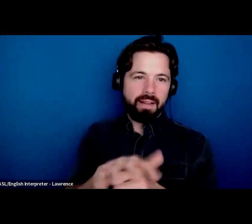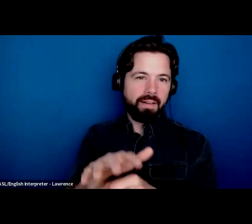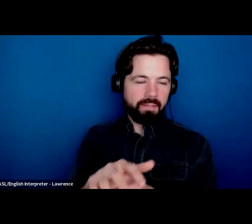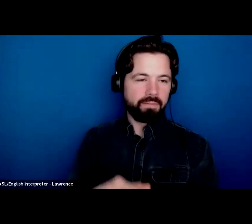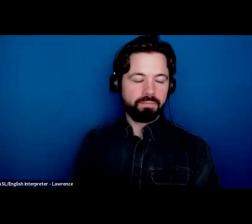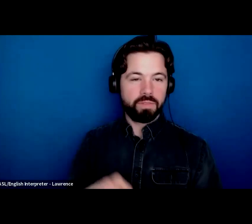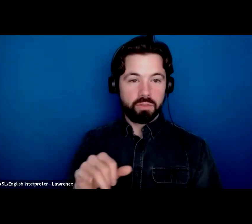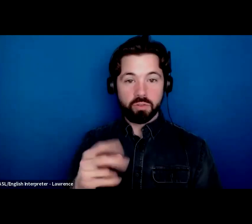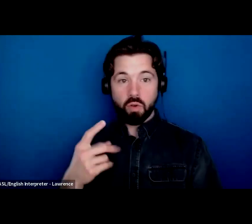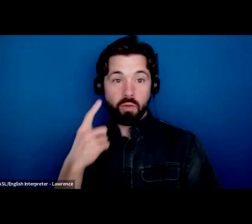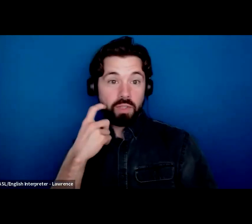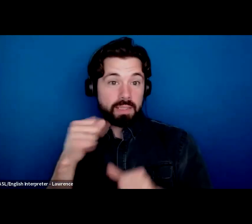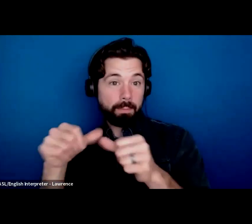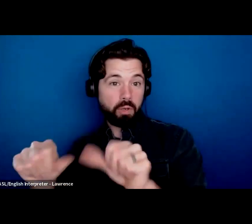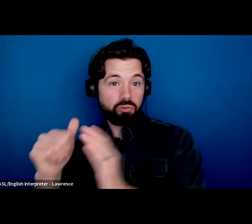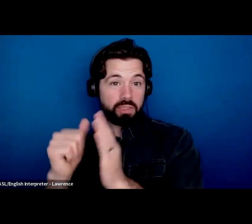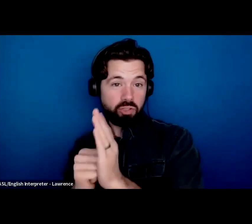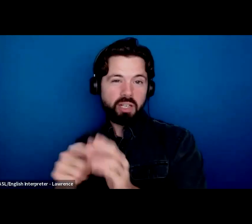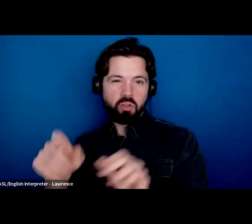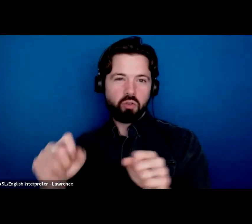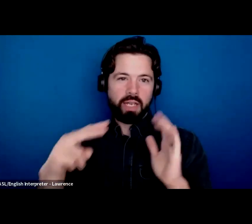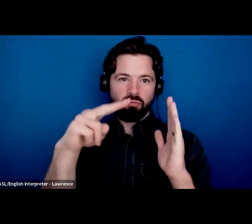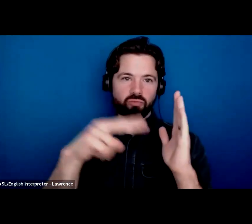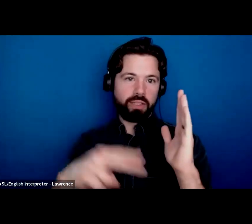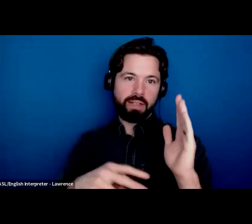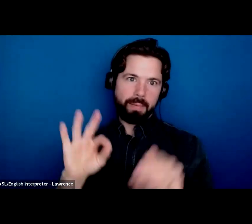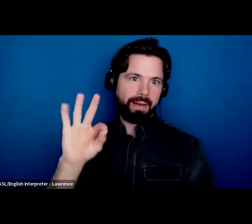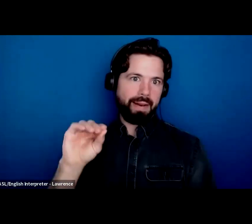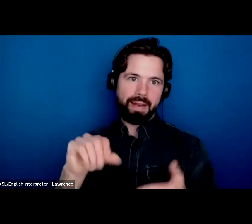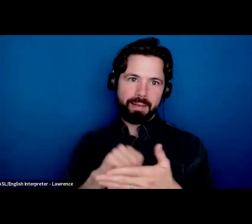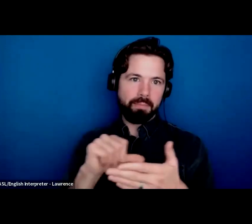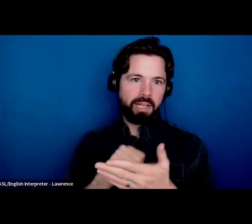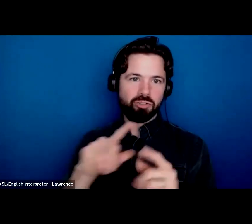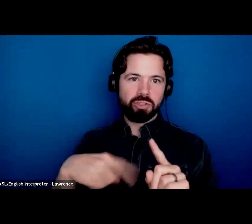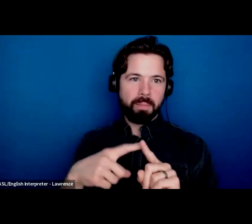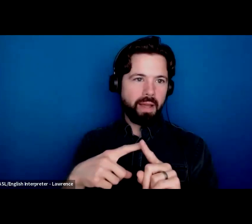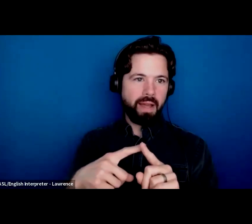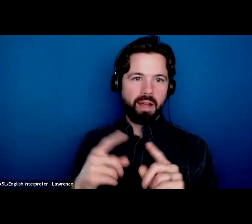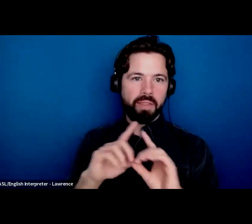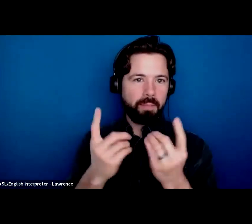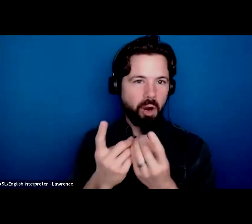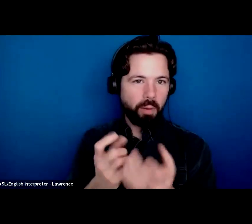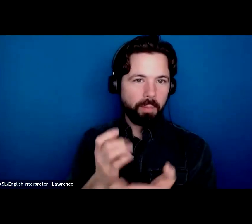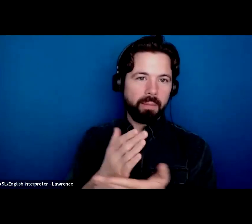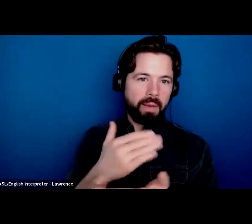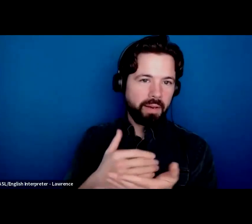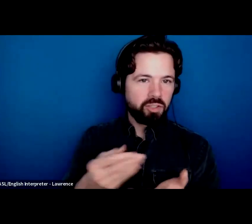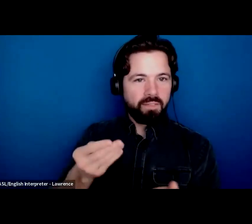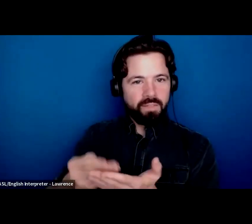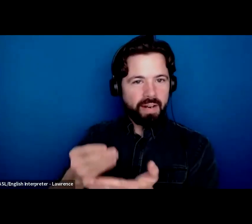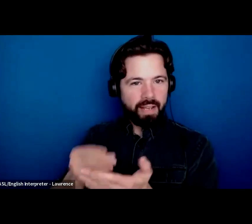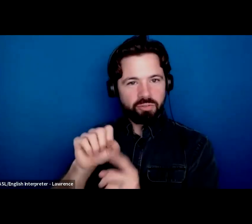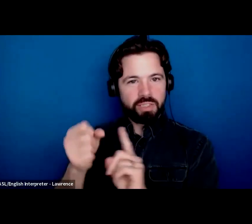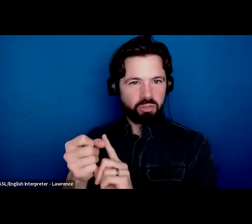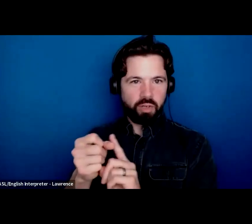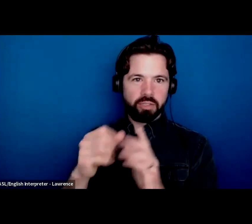there, that I put in the chat, you can read through. There's 90 pages of information about the status of the department and the budget and the financial situation.